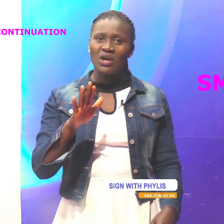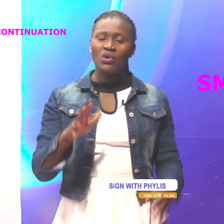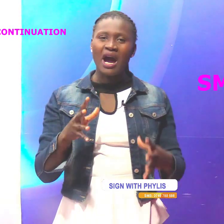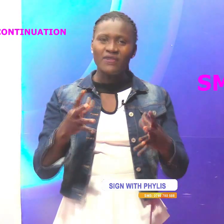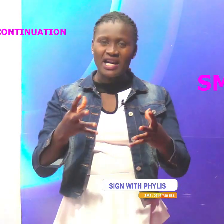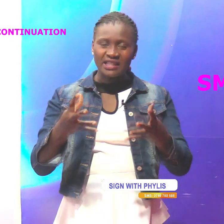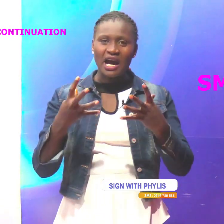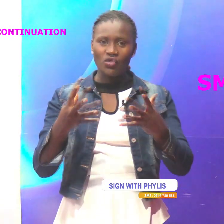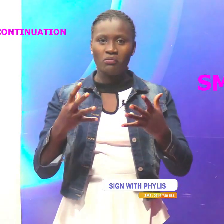have that aroma. So